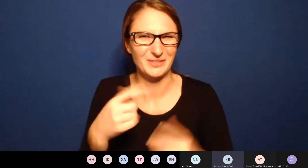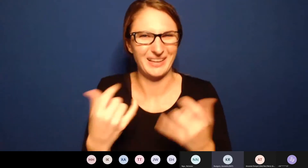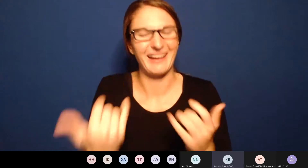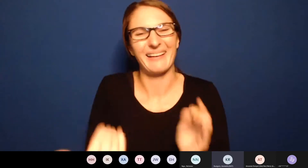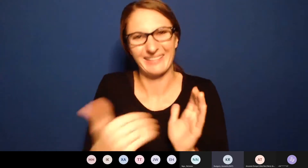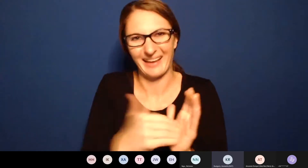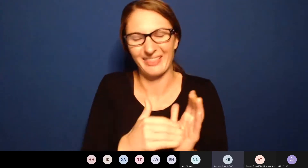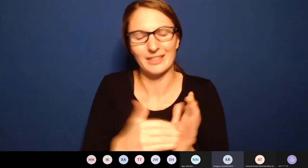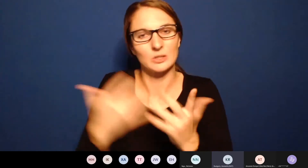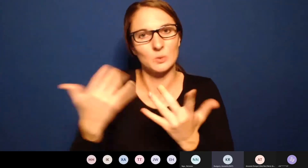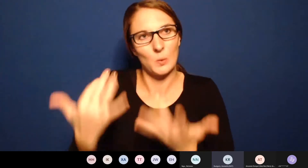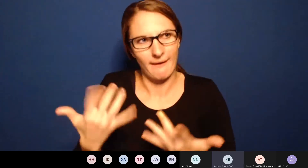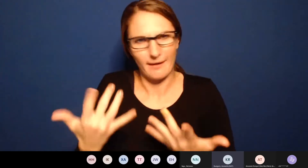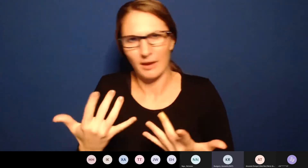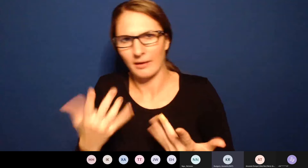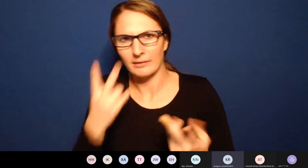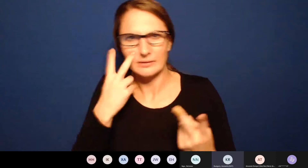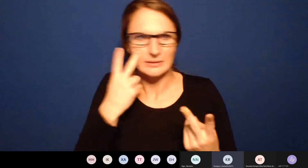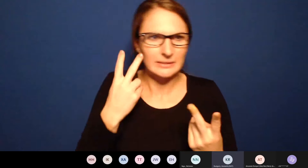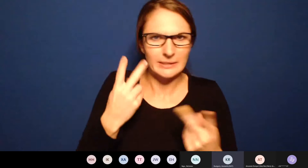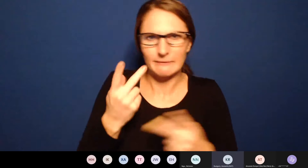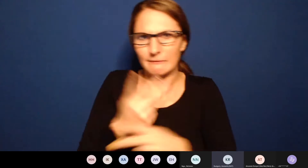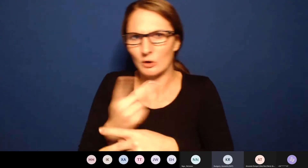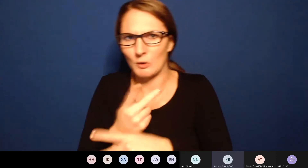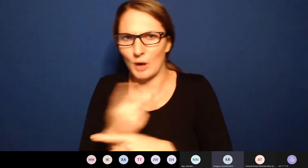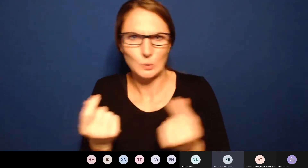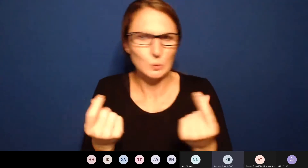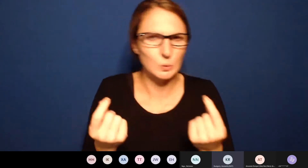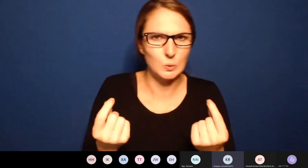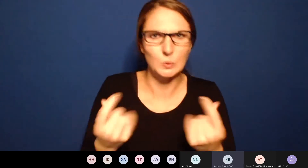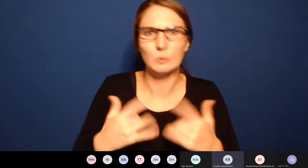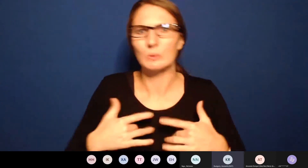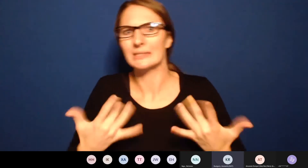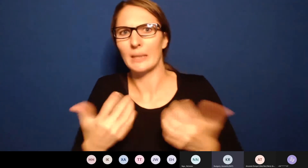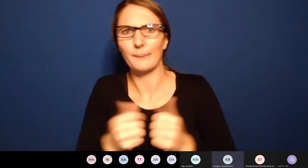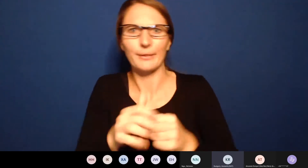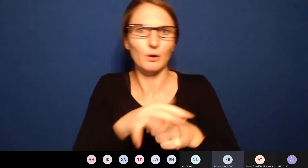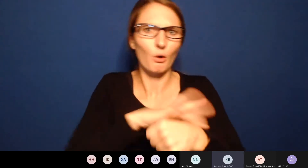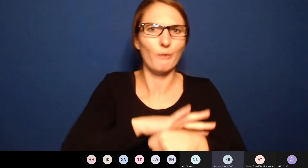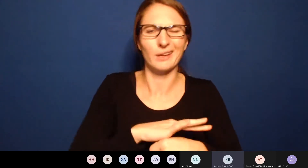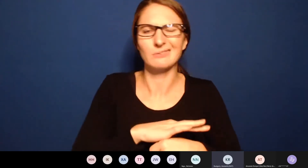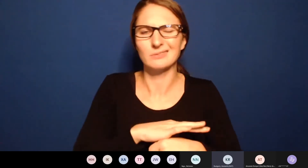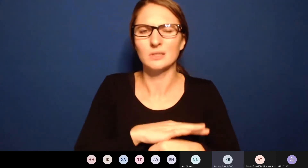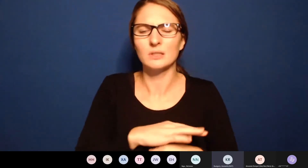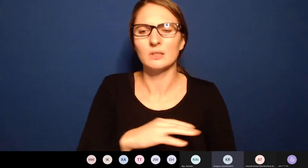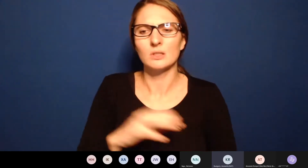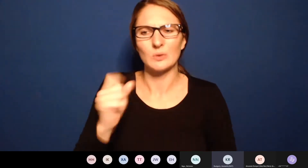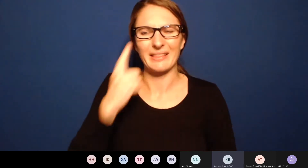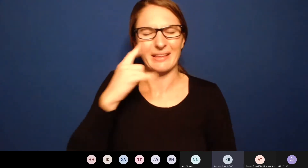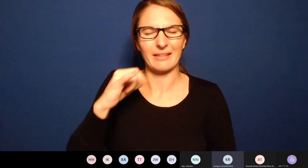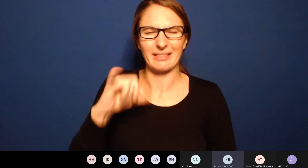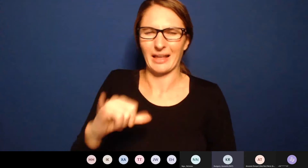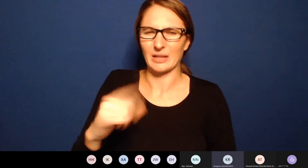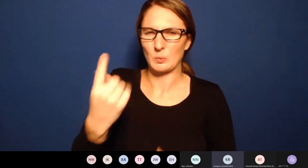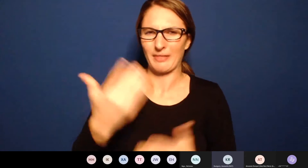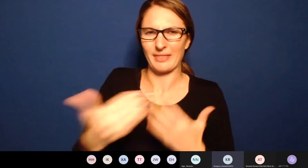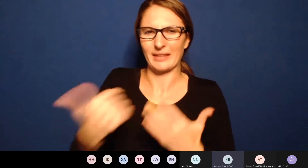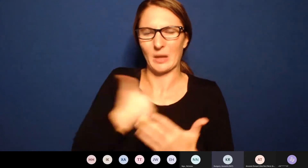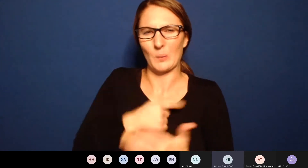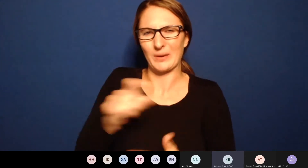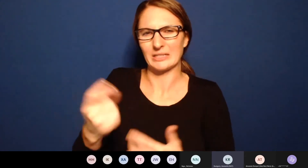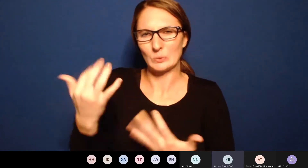this waiting time of trying to figure out what's going to happen. So I just throw that out as things to think about, but I hear everything